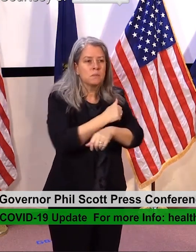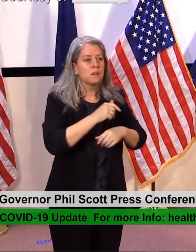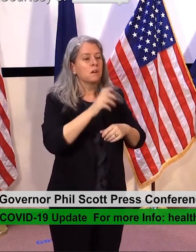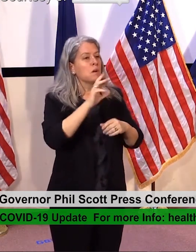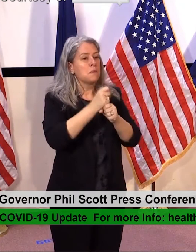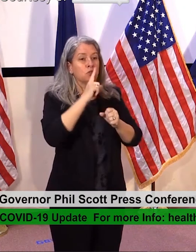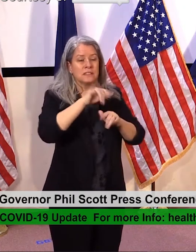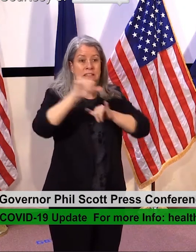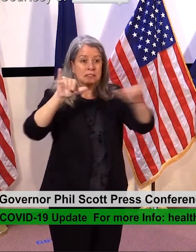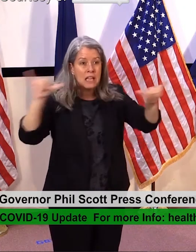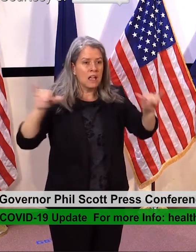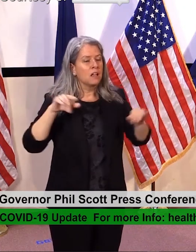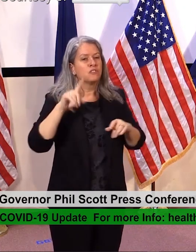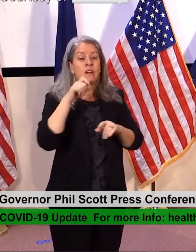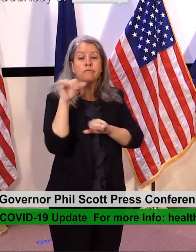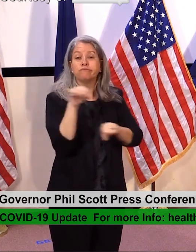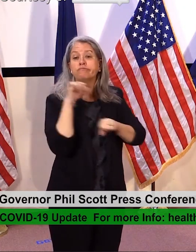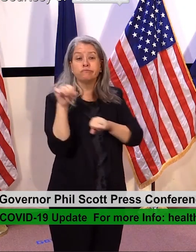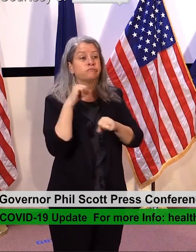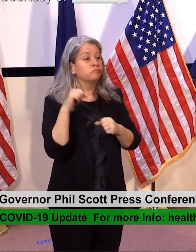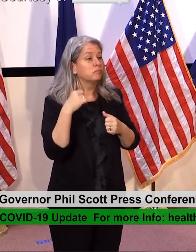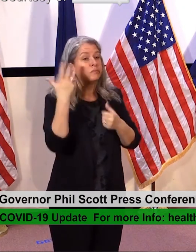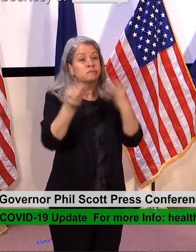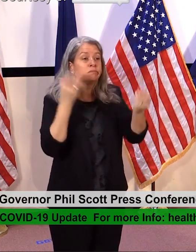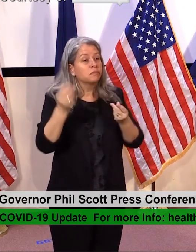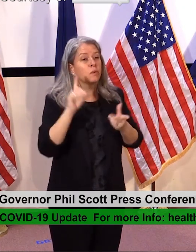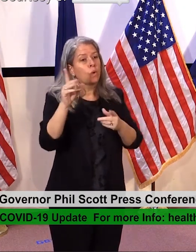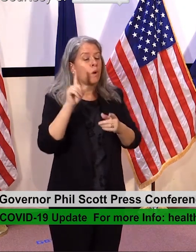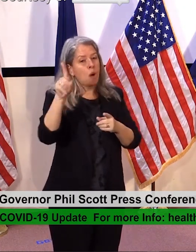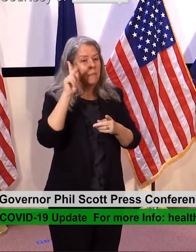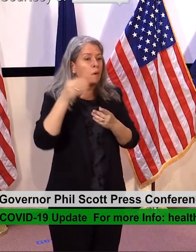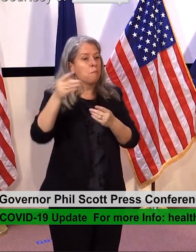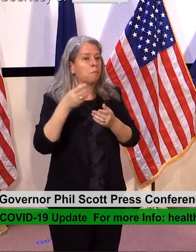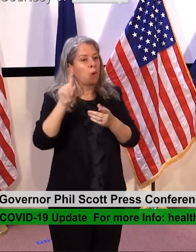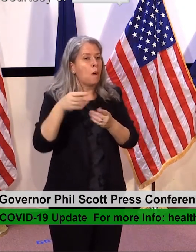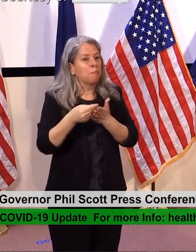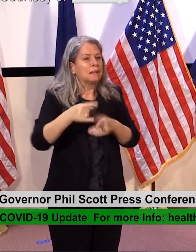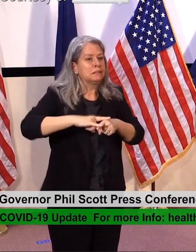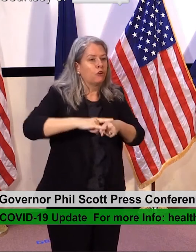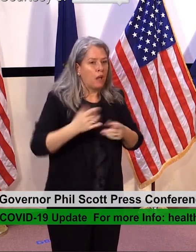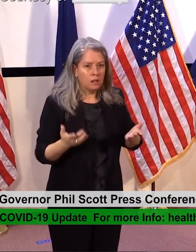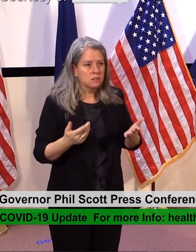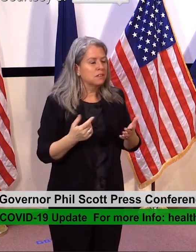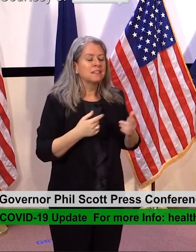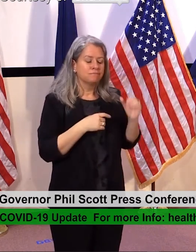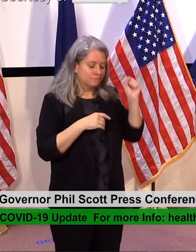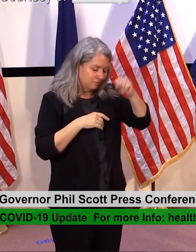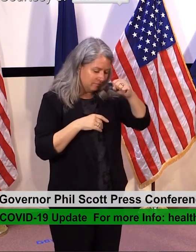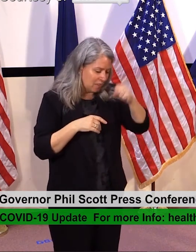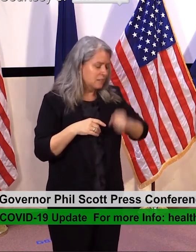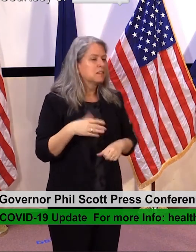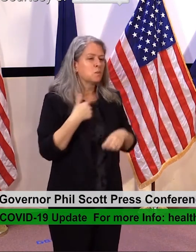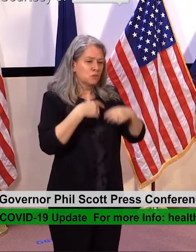stay in when they shouldn't be driving around or just going out to get cigarettes or something. Yeah, again, we're trying to educate as much as possible